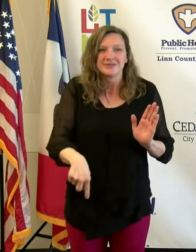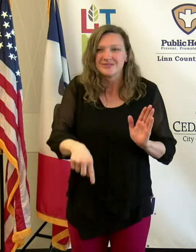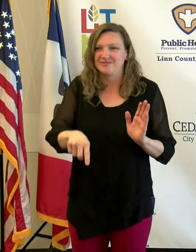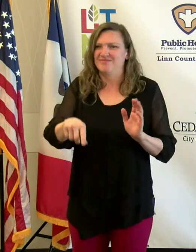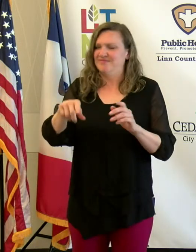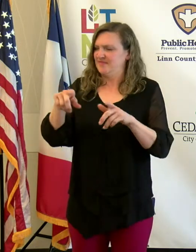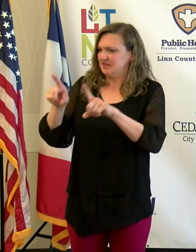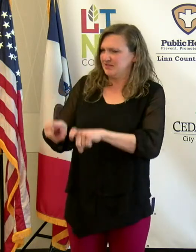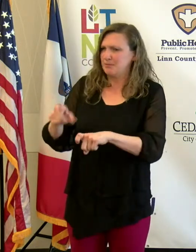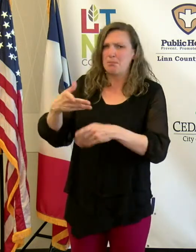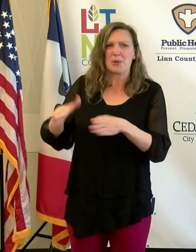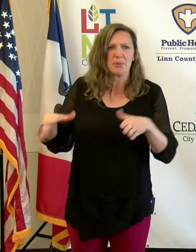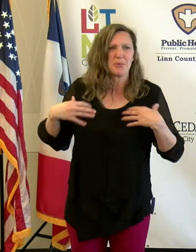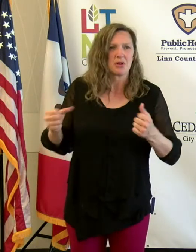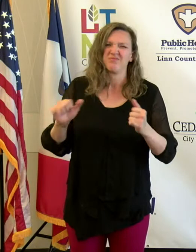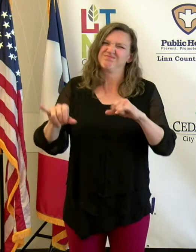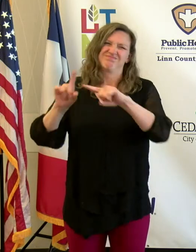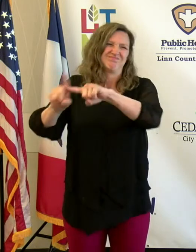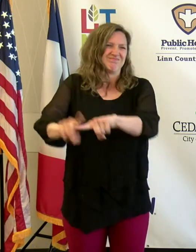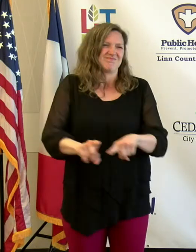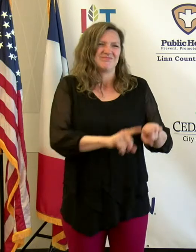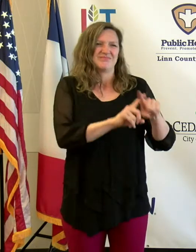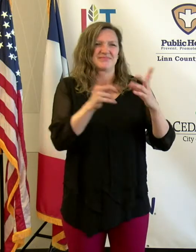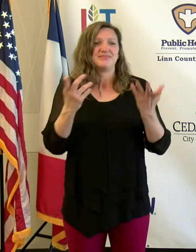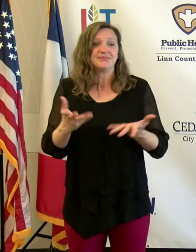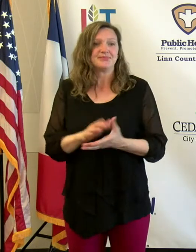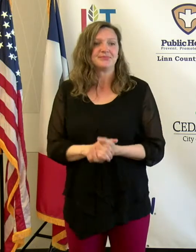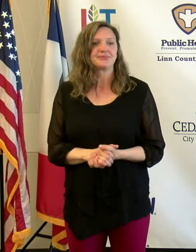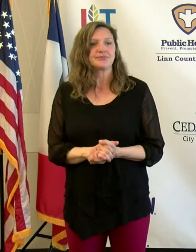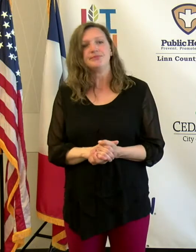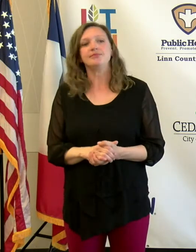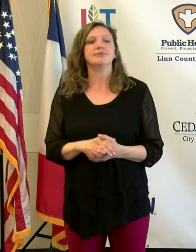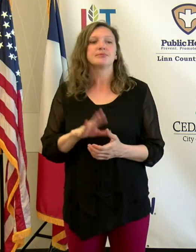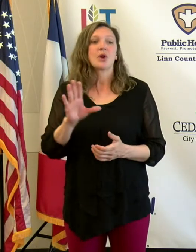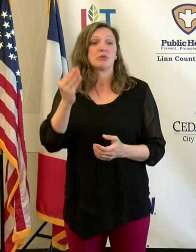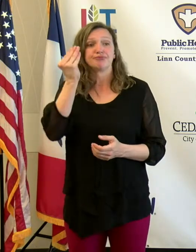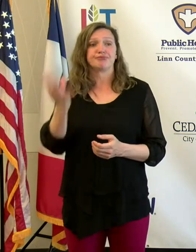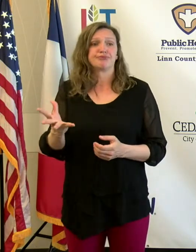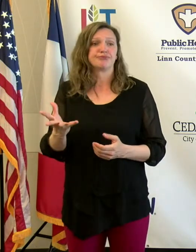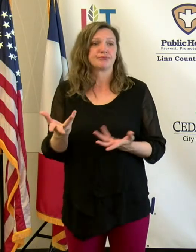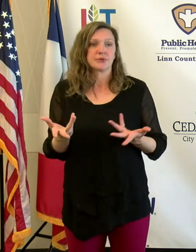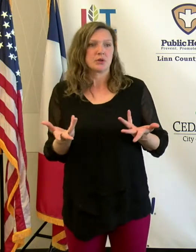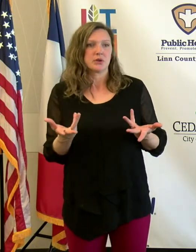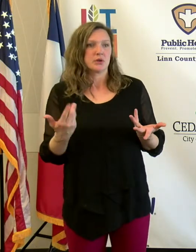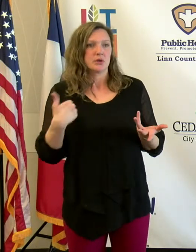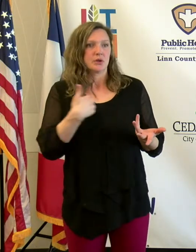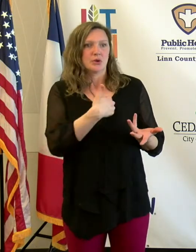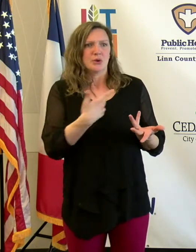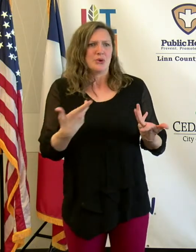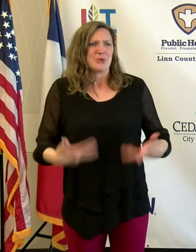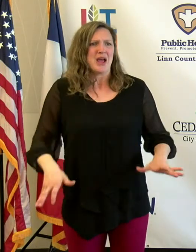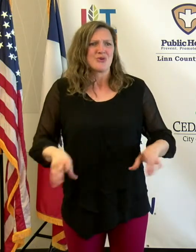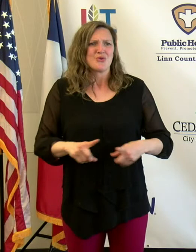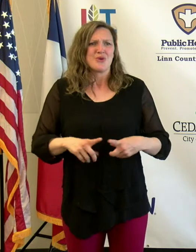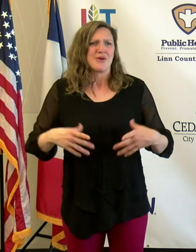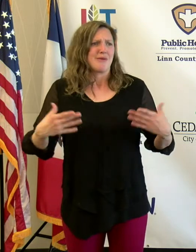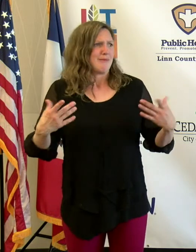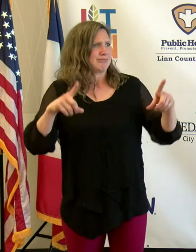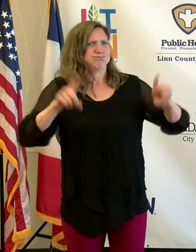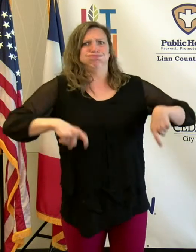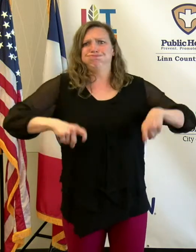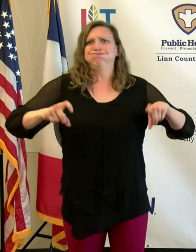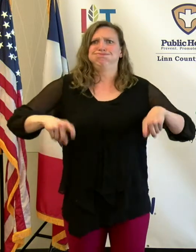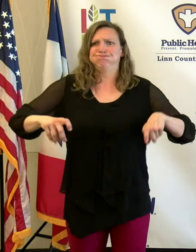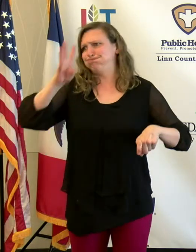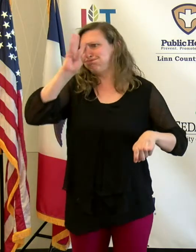for any individual at those labs. However, we still do not want individuals tested at this time that do not have symptoms.